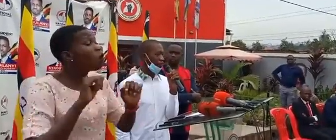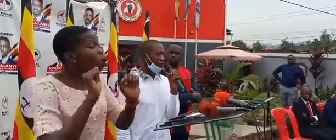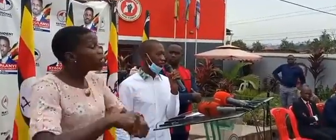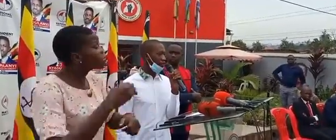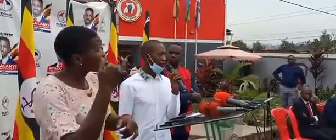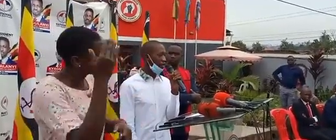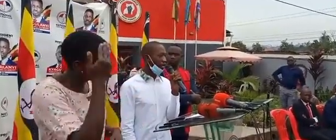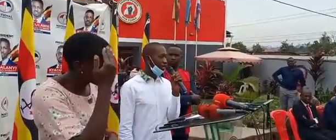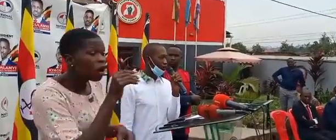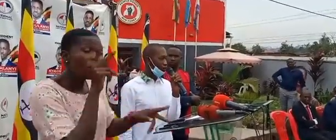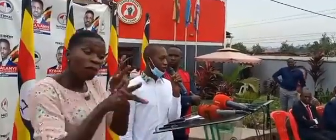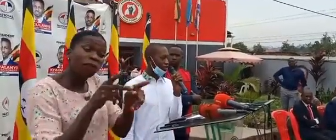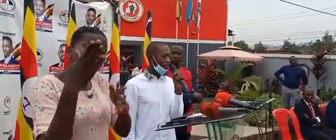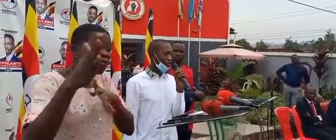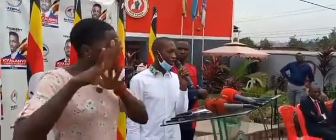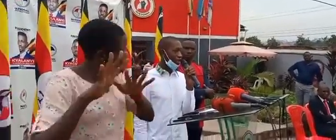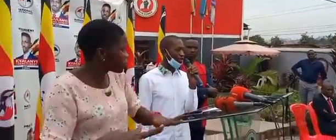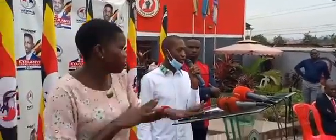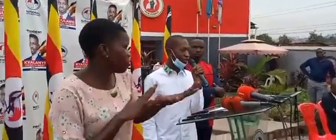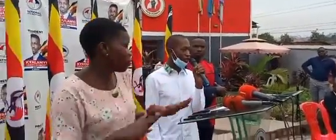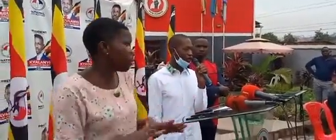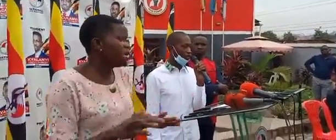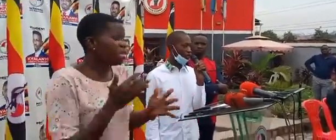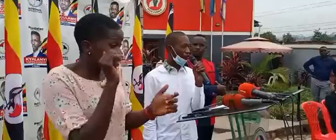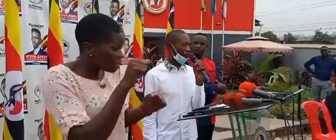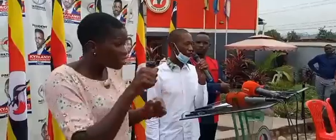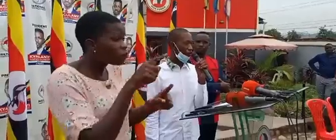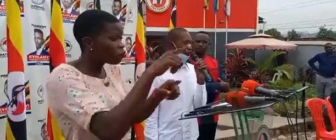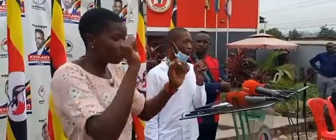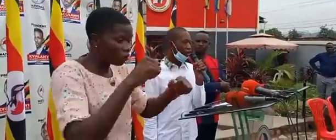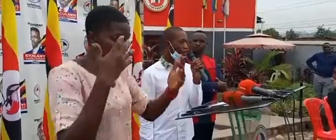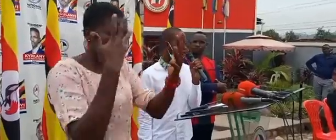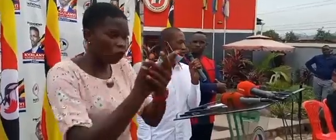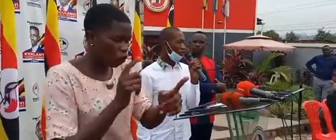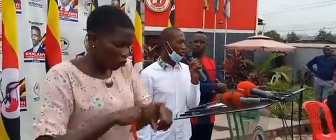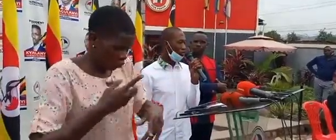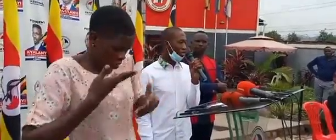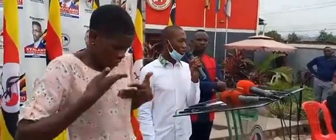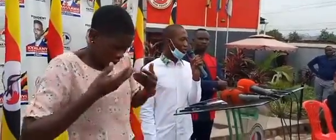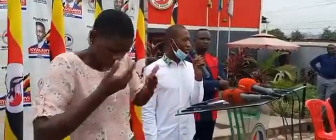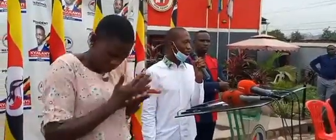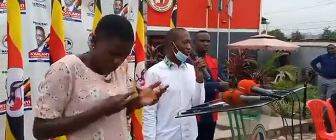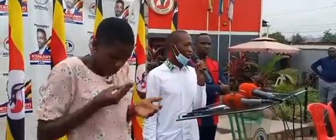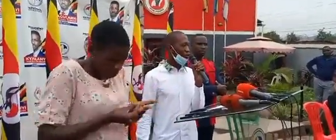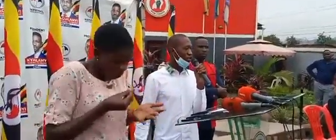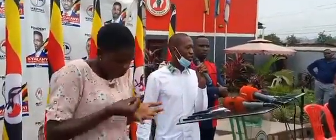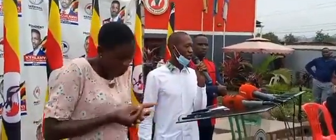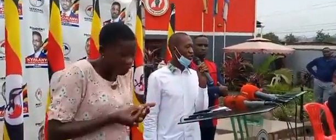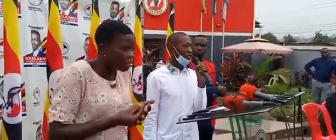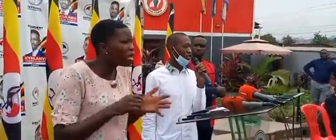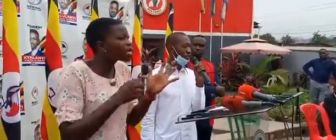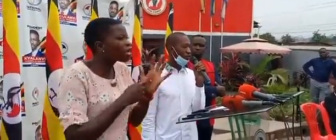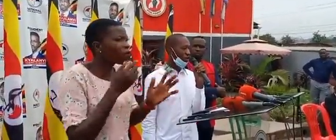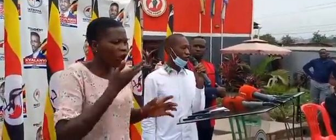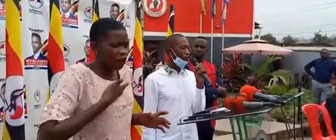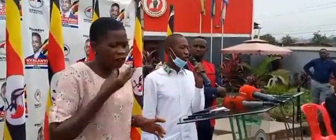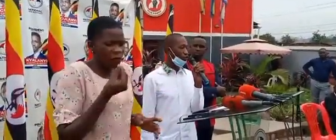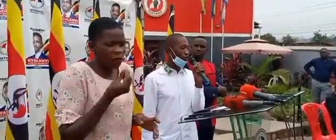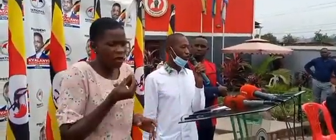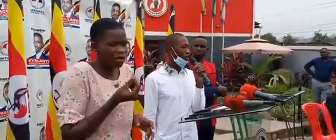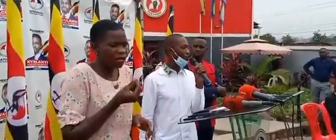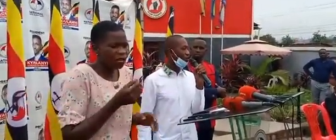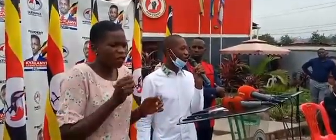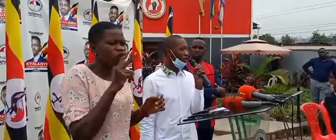babonaabona ne bwovaayo akatono okwanditamisenako ate bakakugjako kuba toyinza bbanga wateekayo mumitwalo gy'ebiri ate ne bakwako